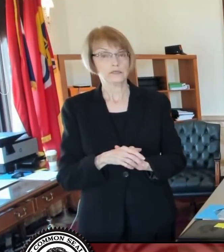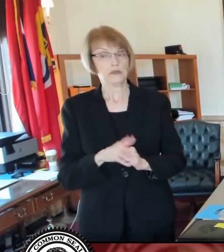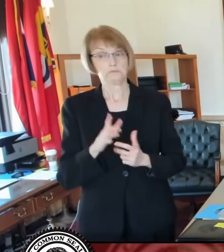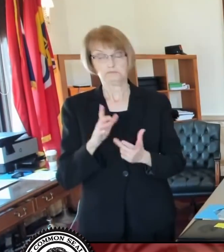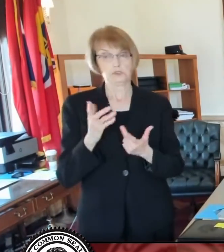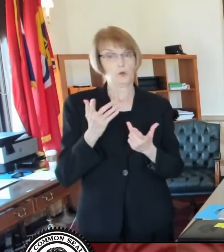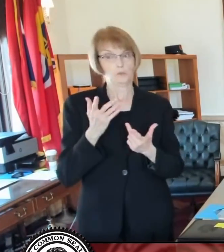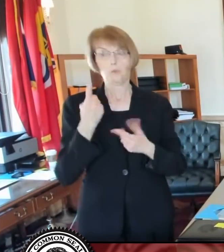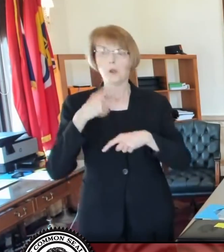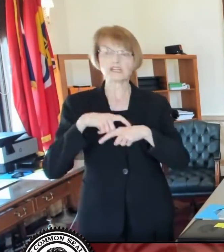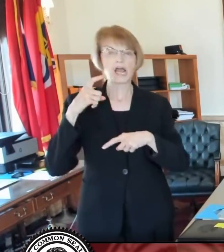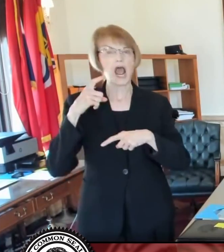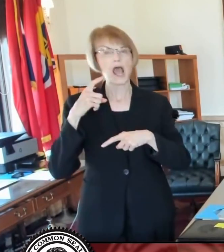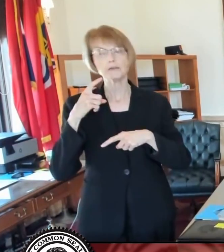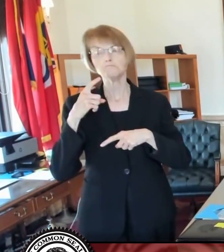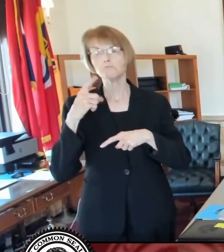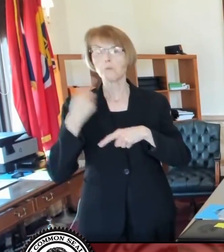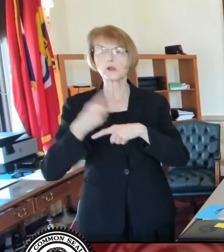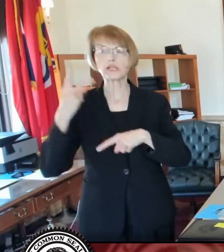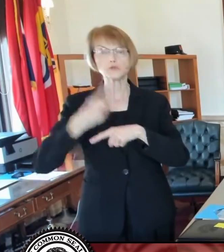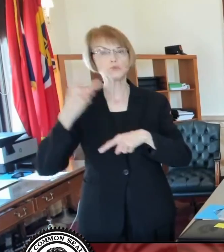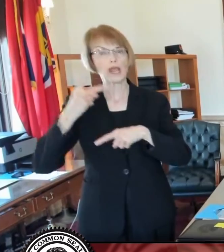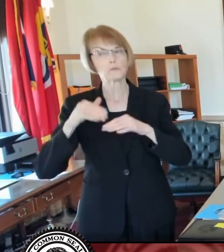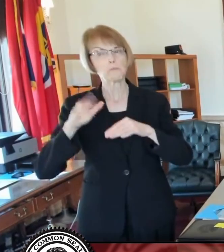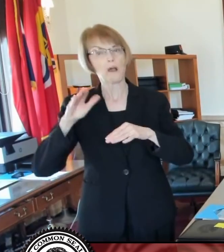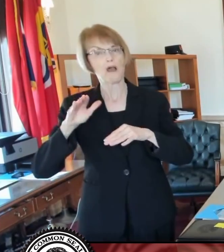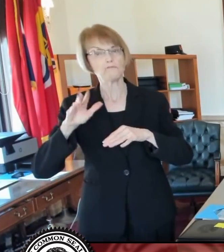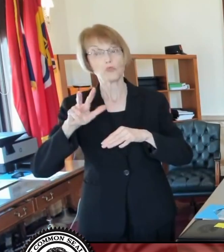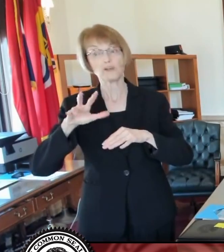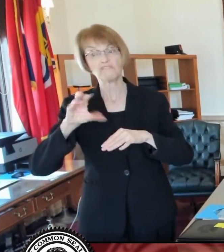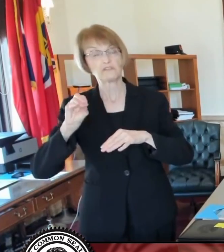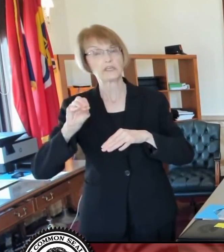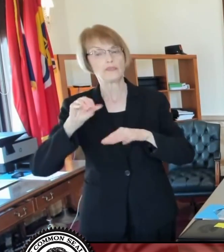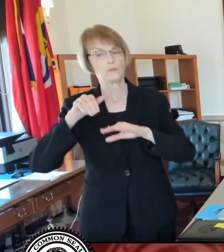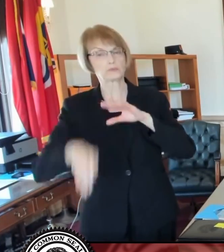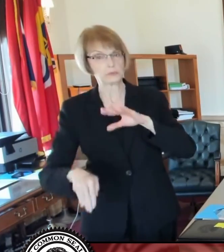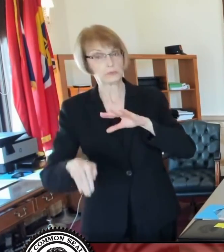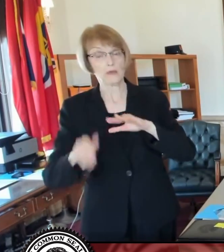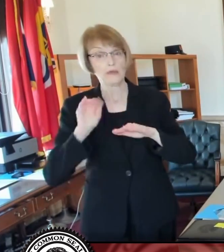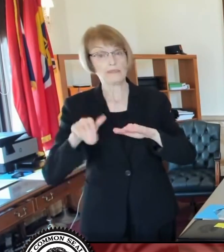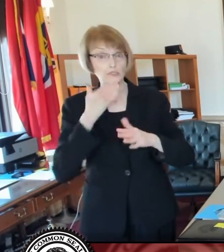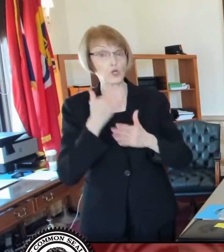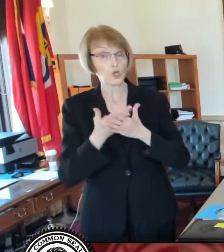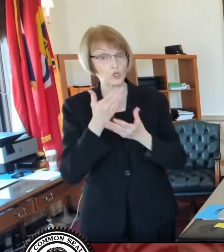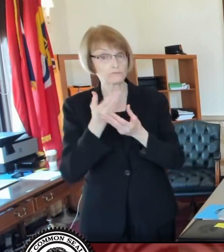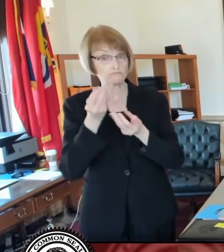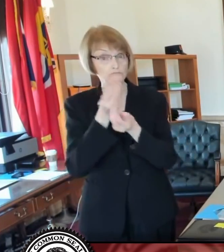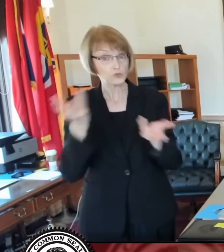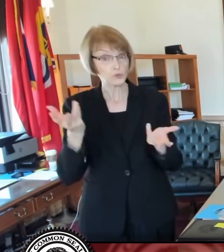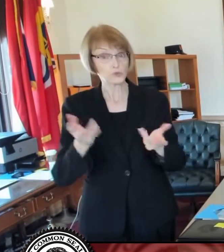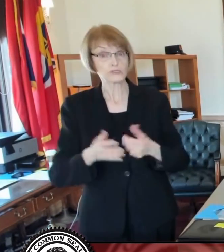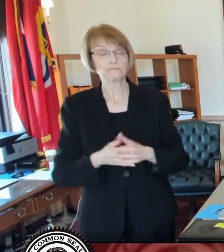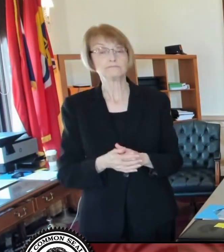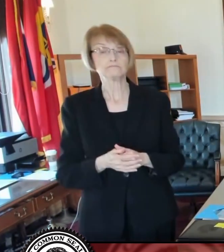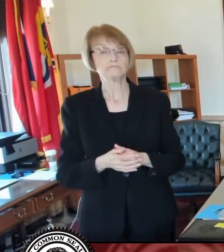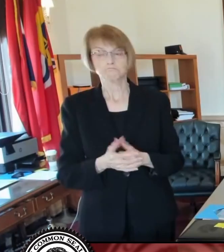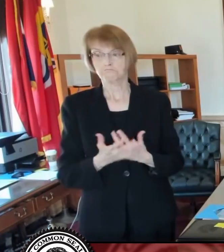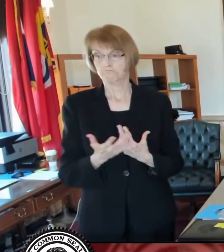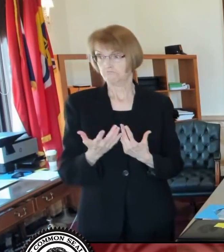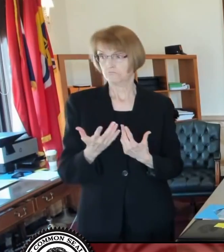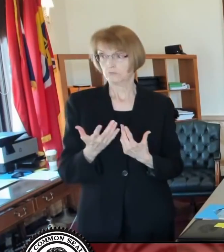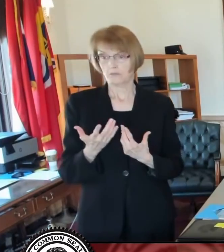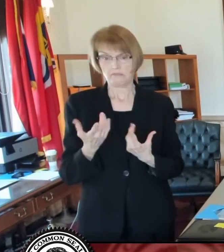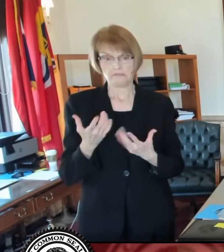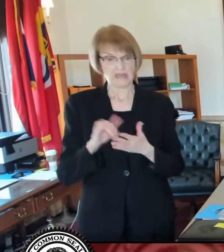two. So that is, that's good news on that's been what, a month and